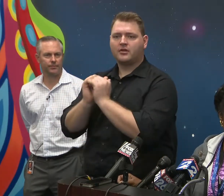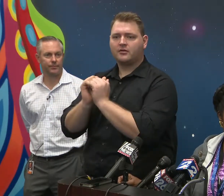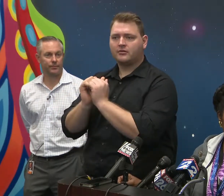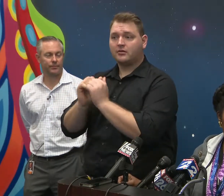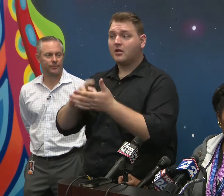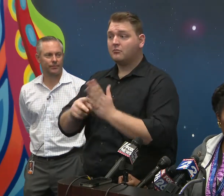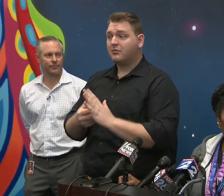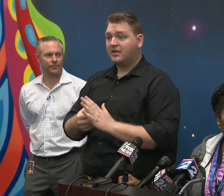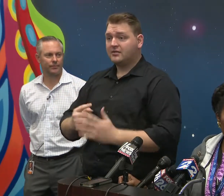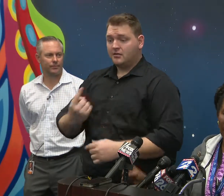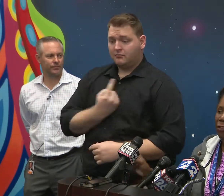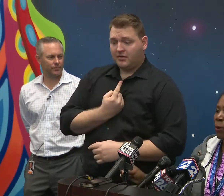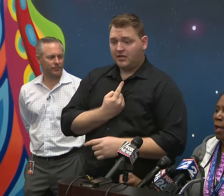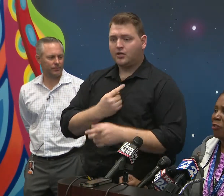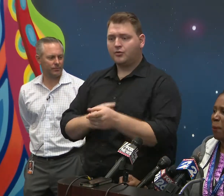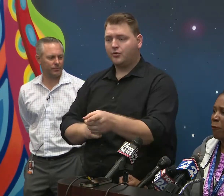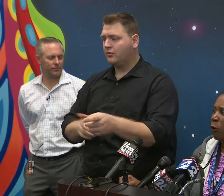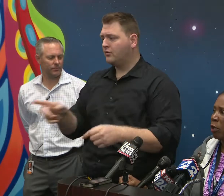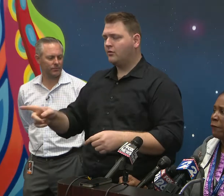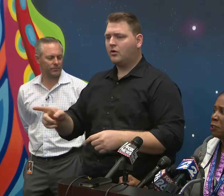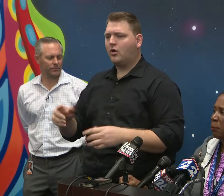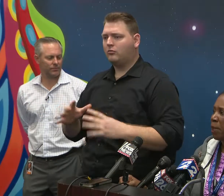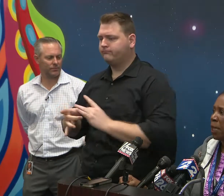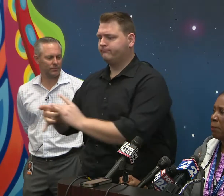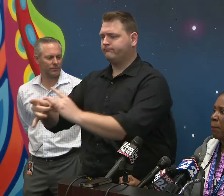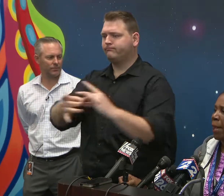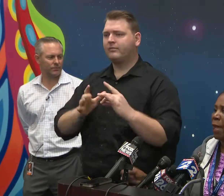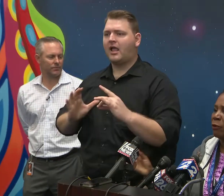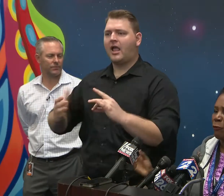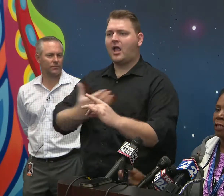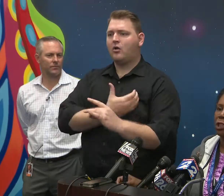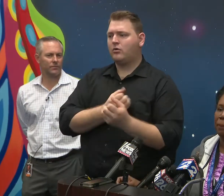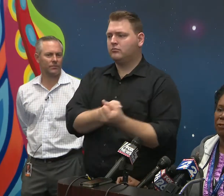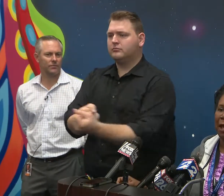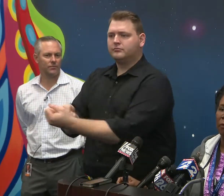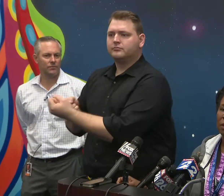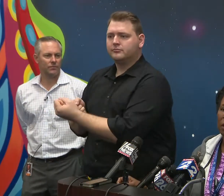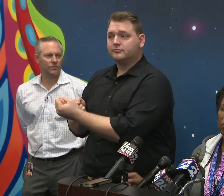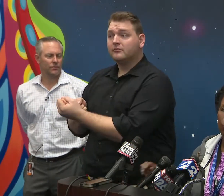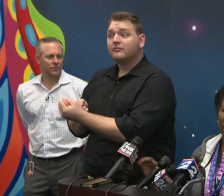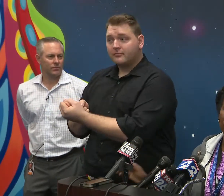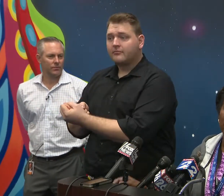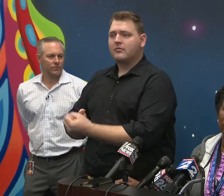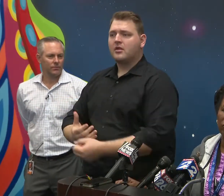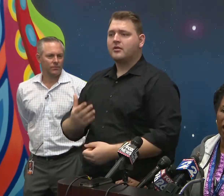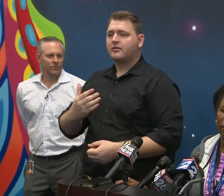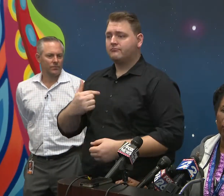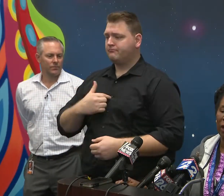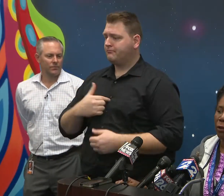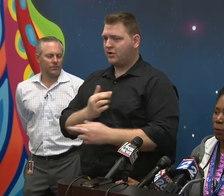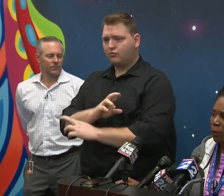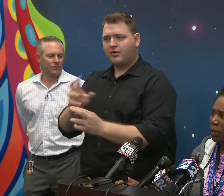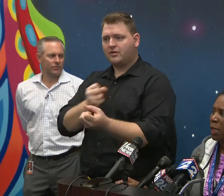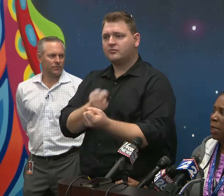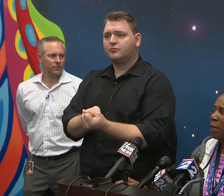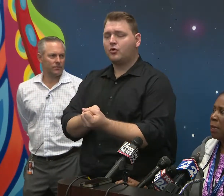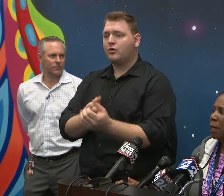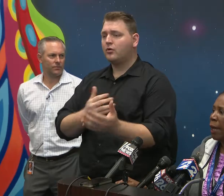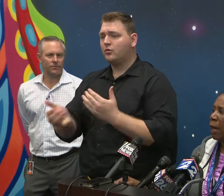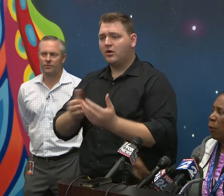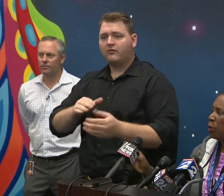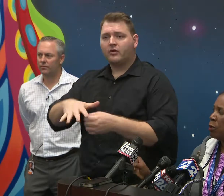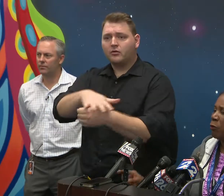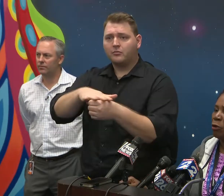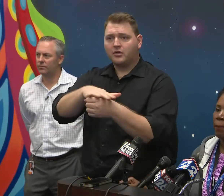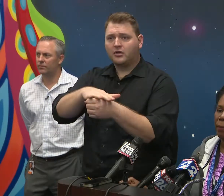no I's. And that's what I expect for all of us to be. My hand of friendship is out to whatever level of government, whatever community,